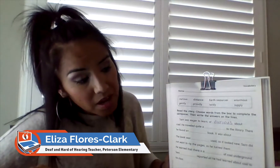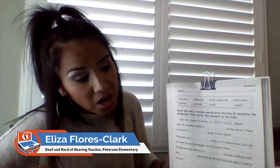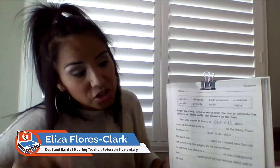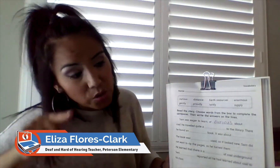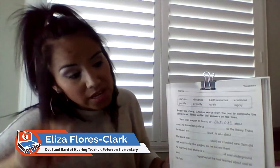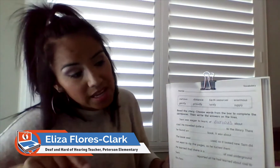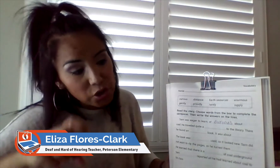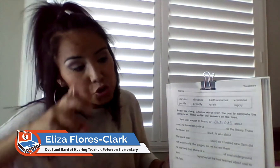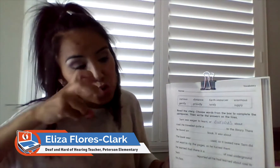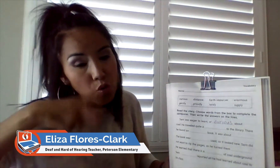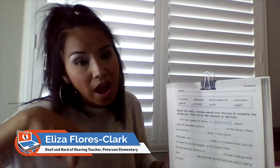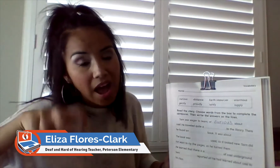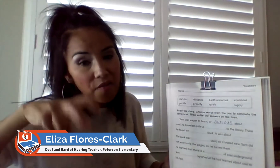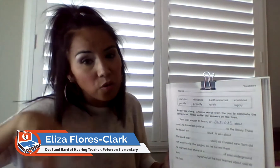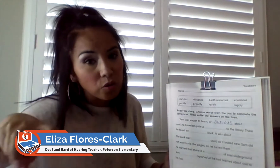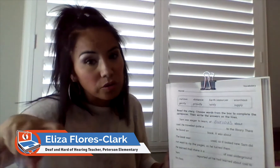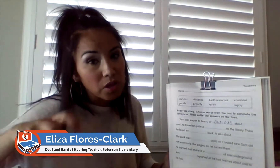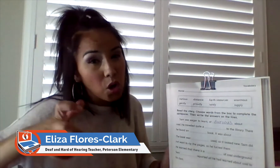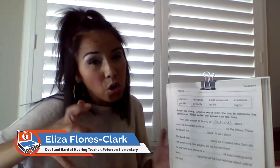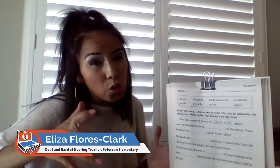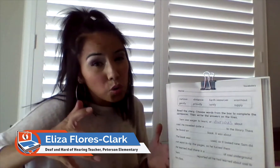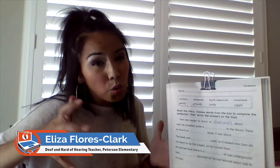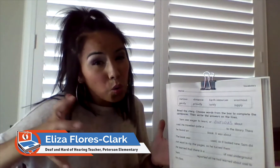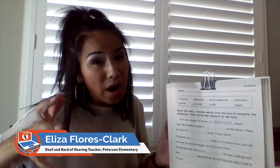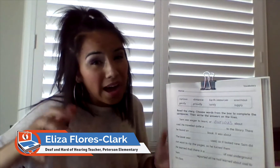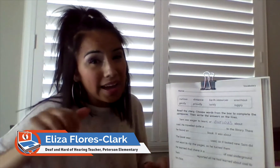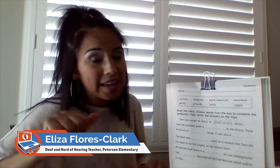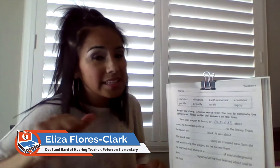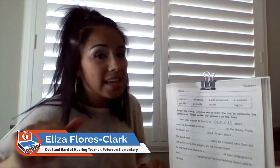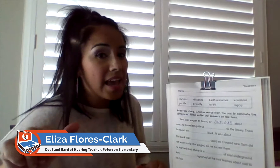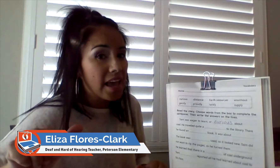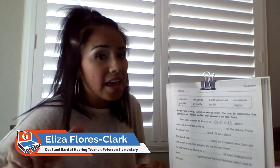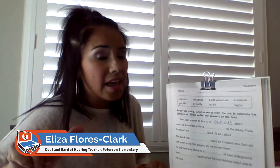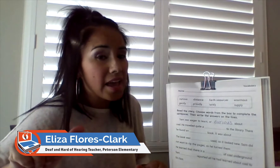So he traveled quite a